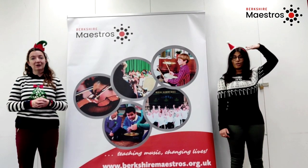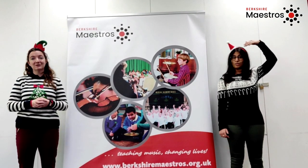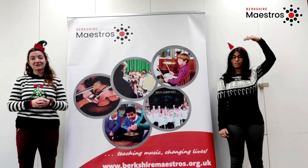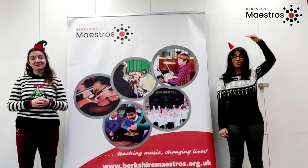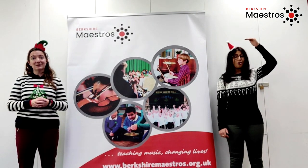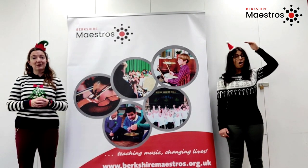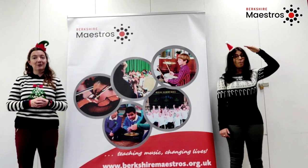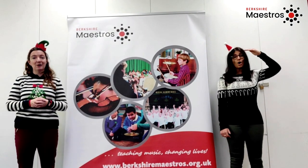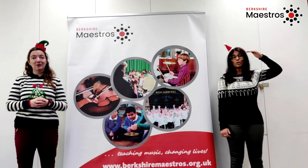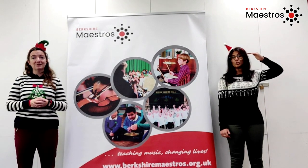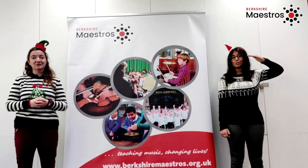fallen,